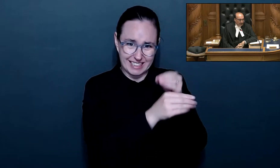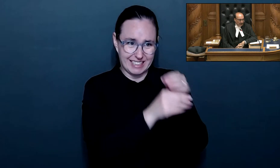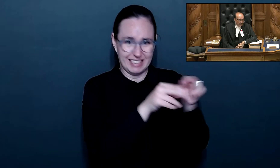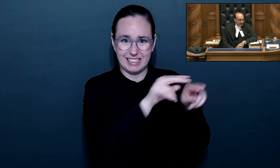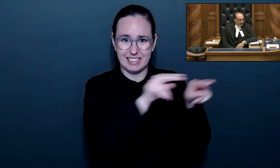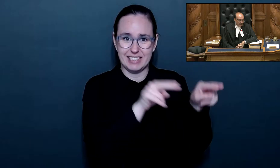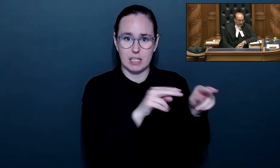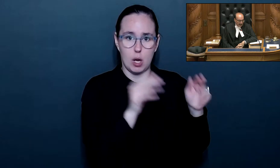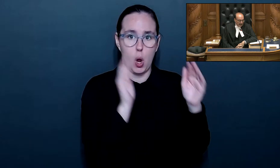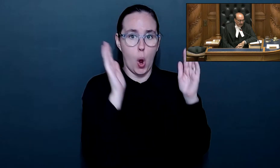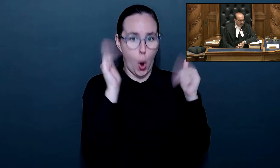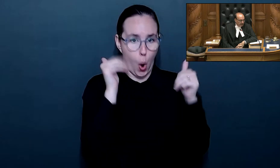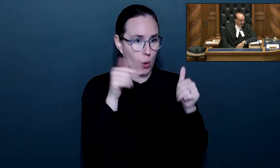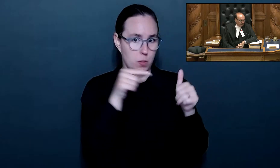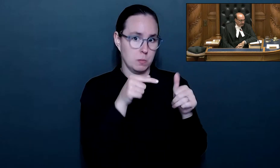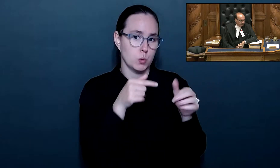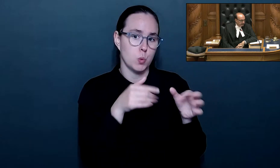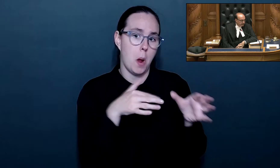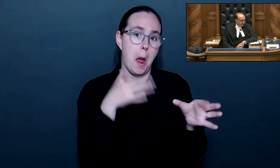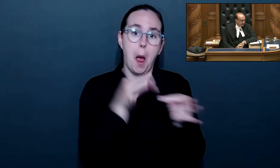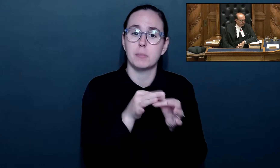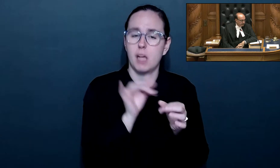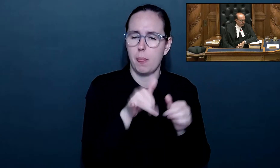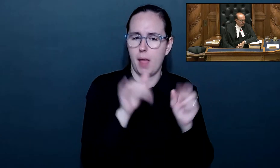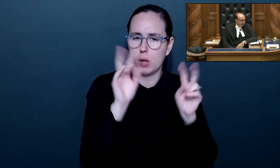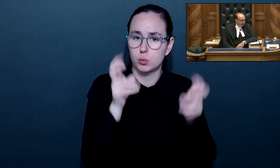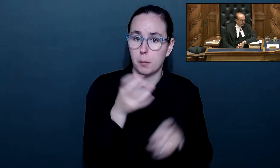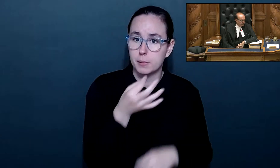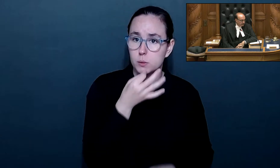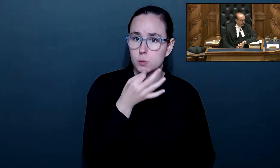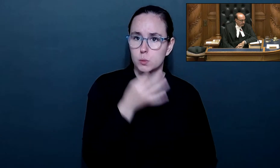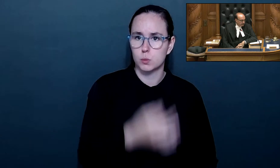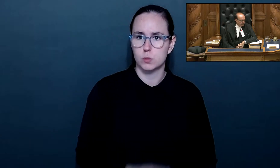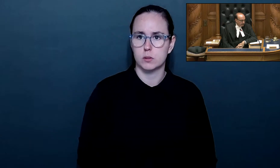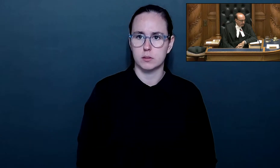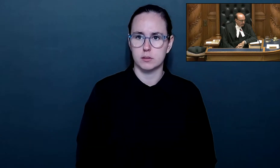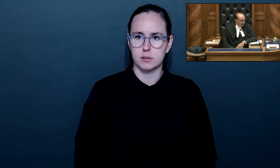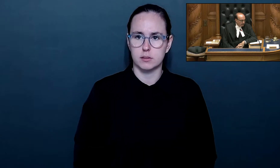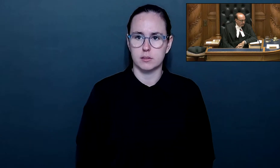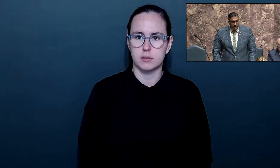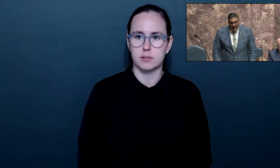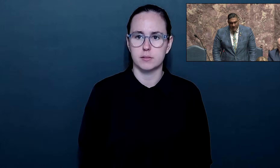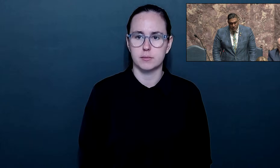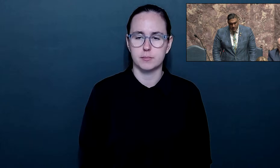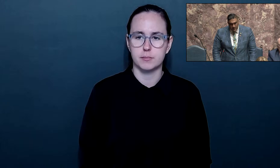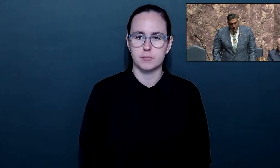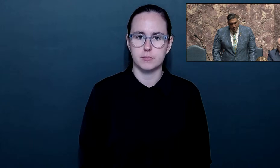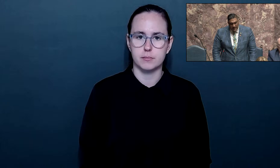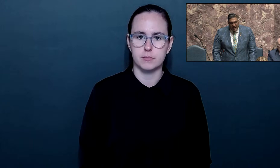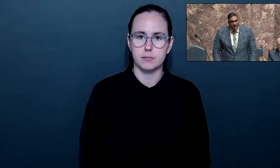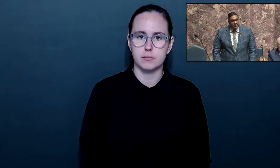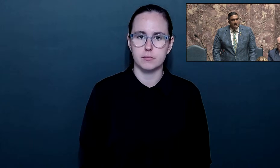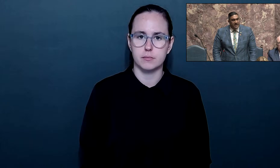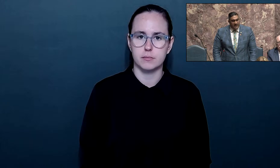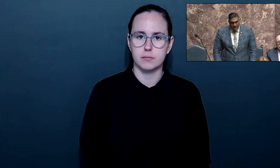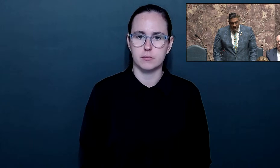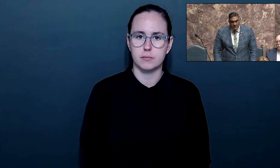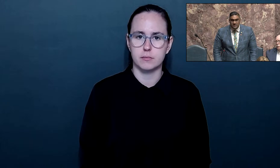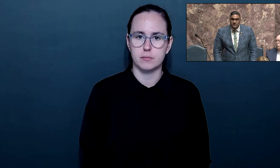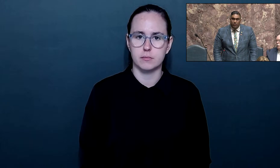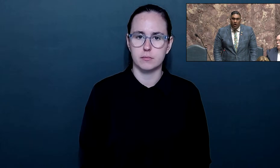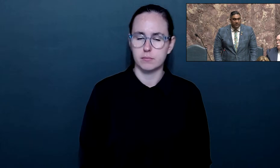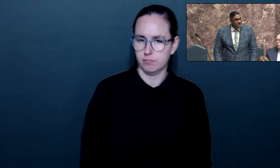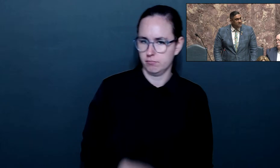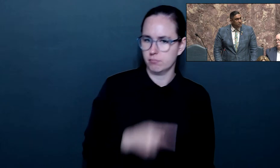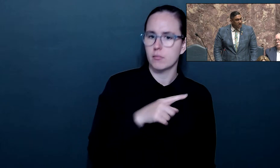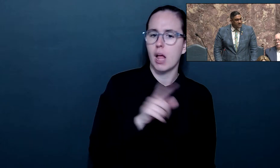Member for Langley Abbotsford. Mr. Speaker, this government talks about action, but every day things